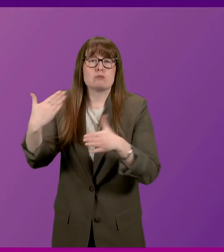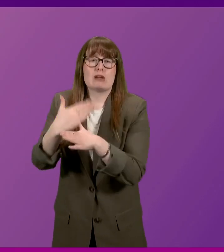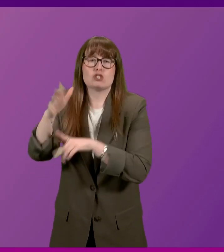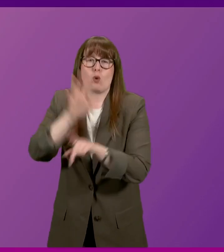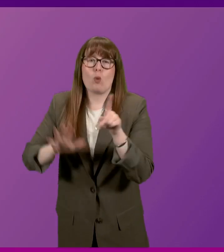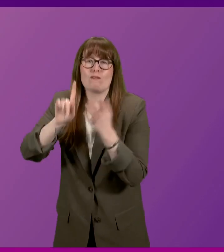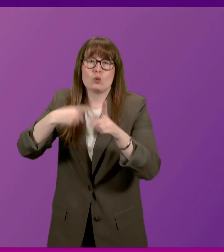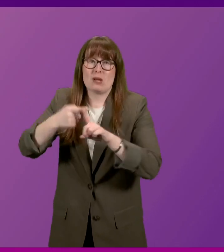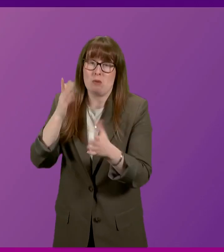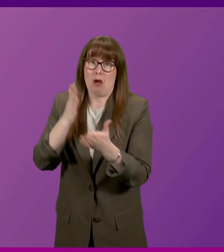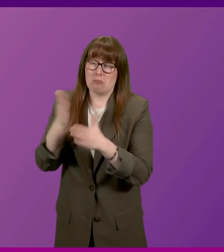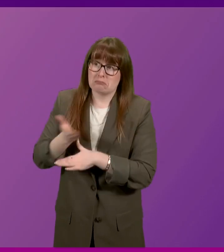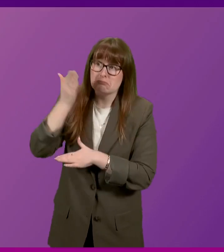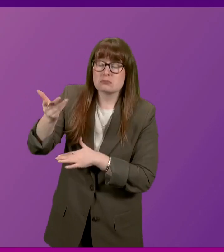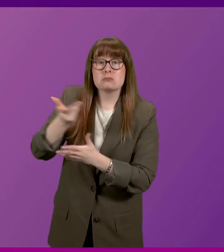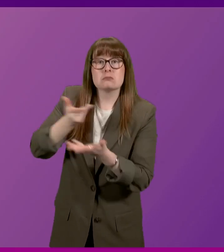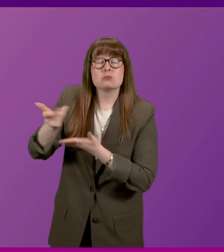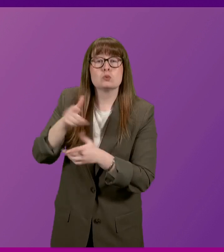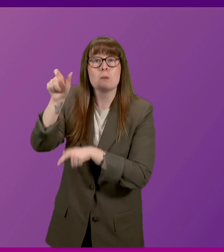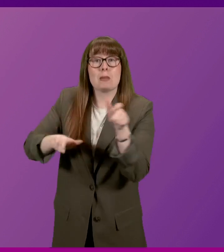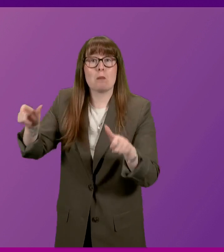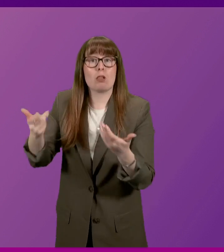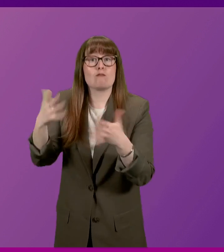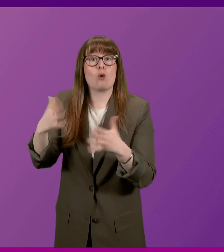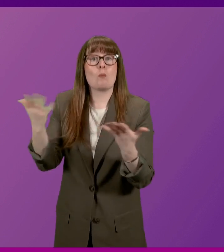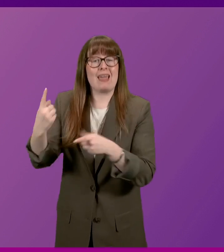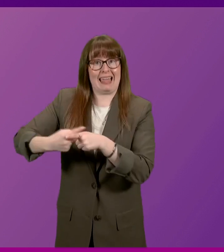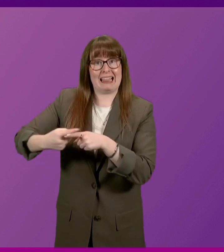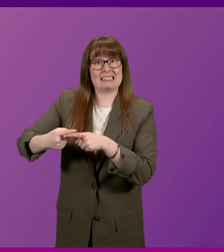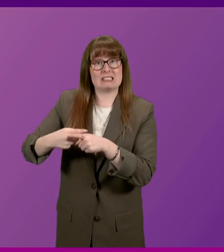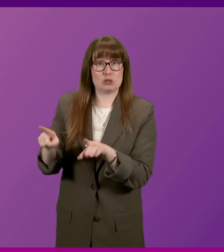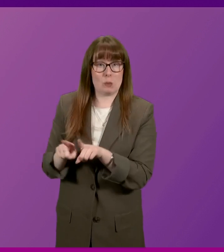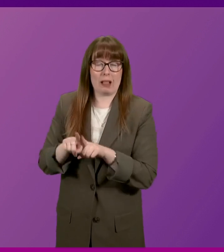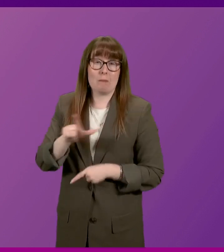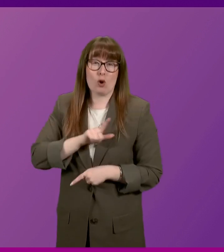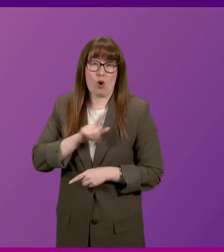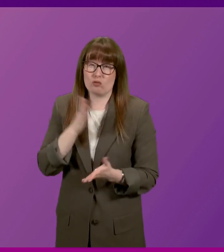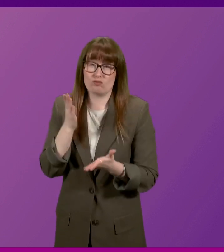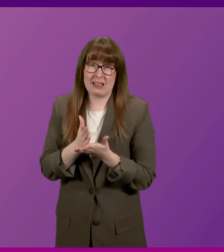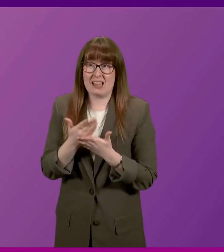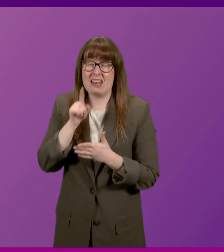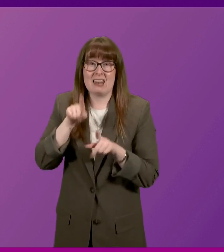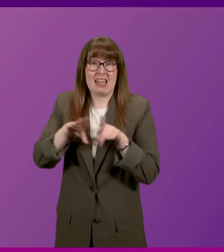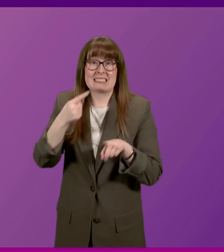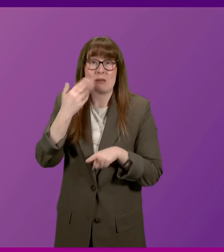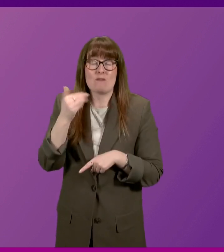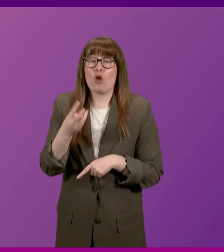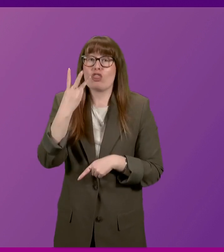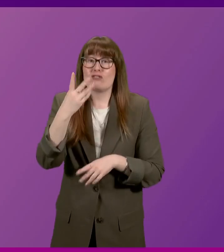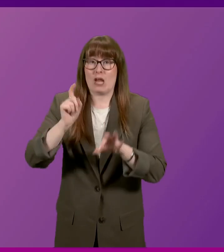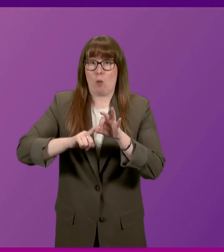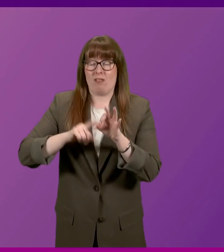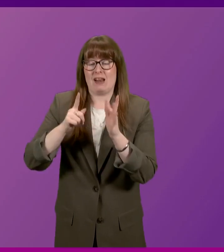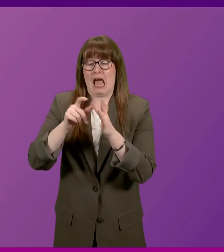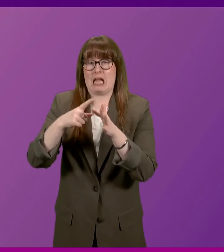we actually went to and spoke to some people from England as well, because there are only, as I mentioned earlier, 3 qualified